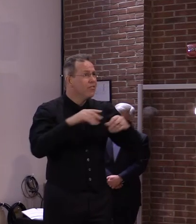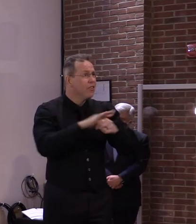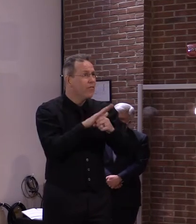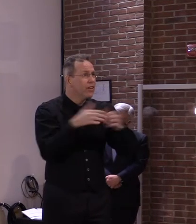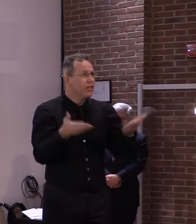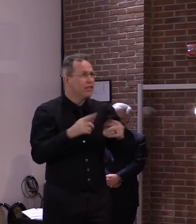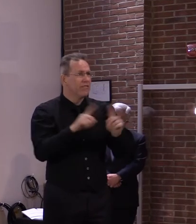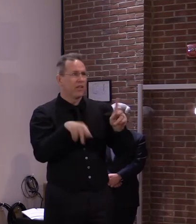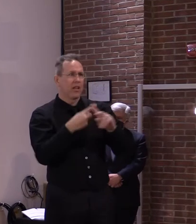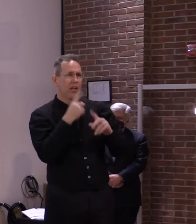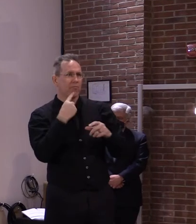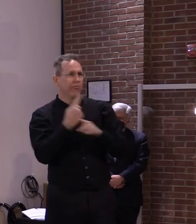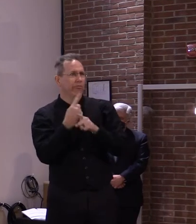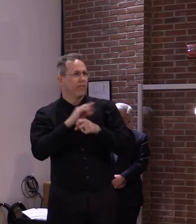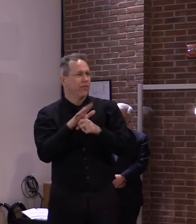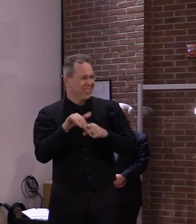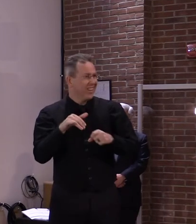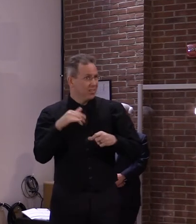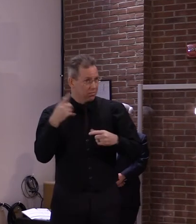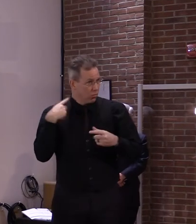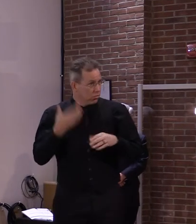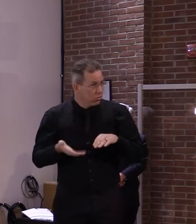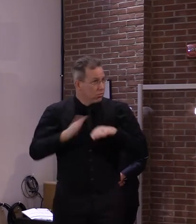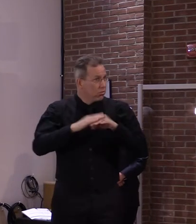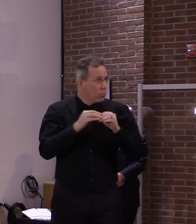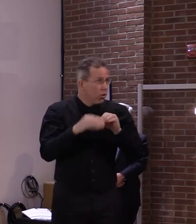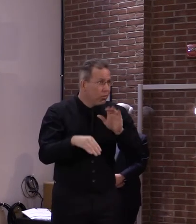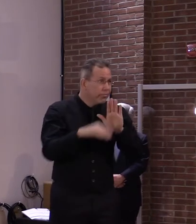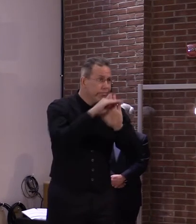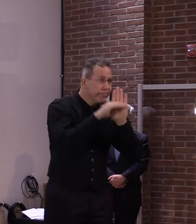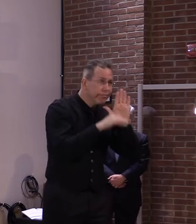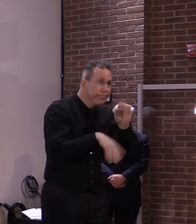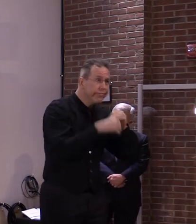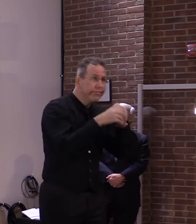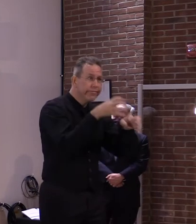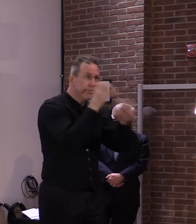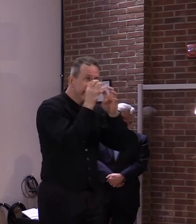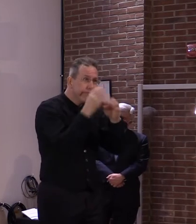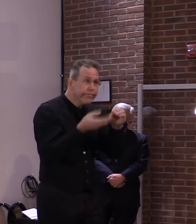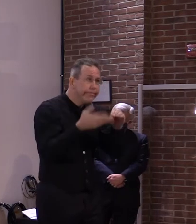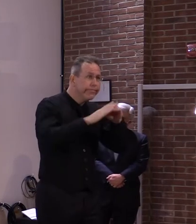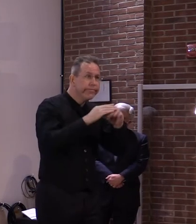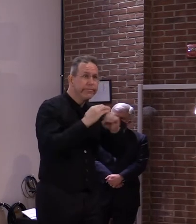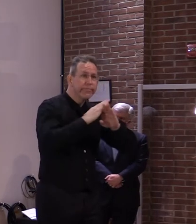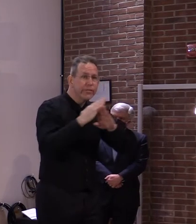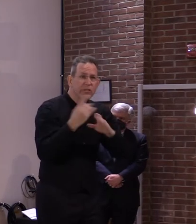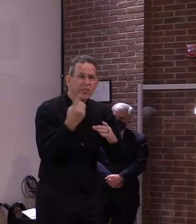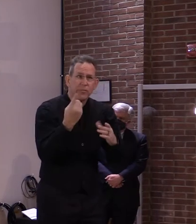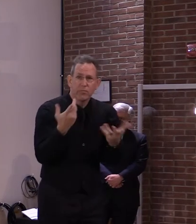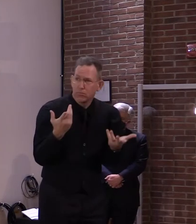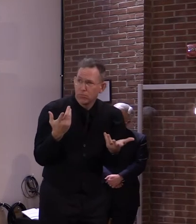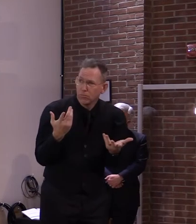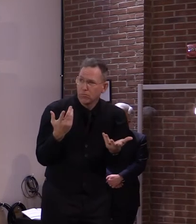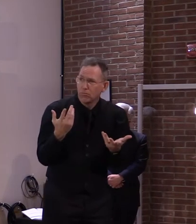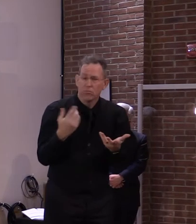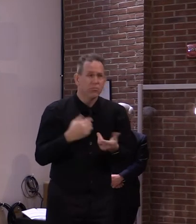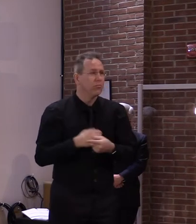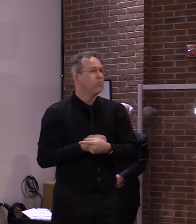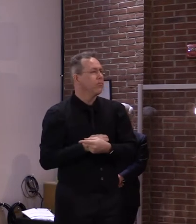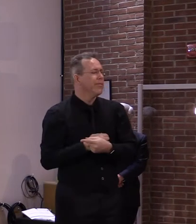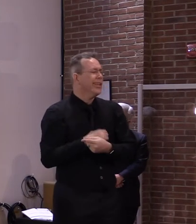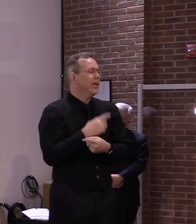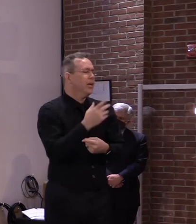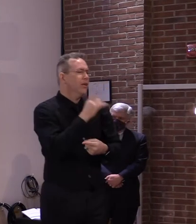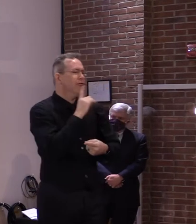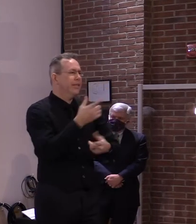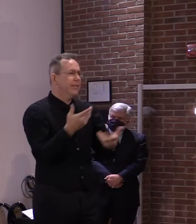genomic sequencing and um i would submit i would only take one to